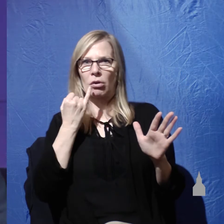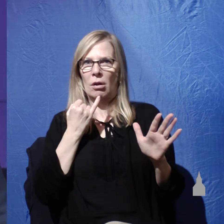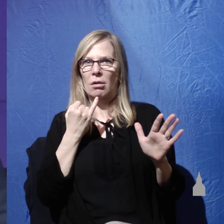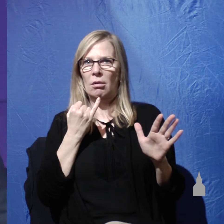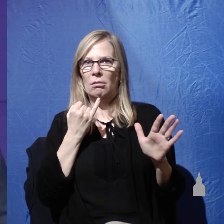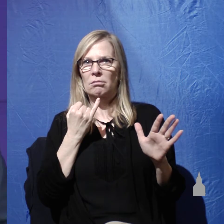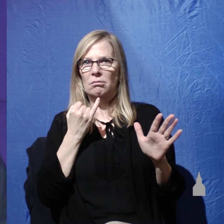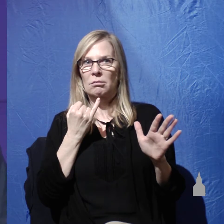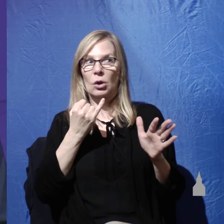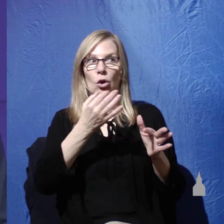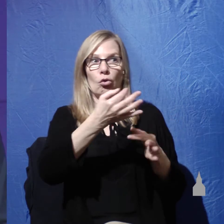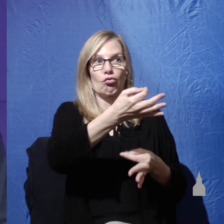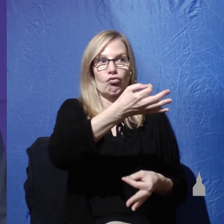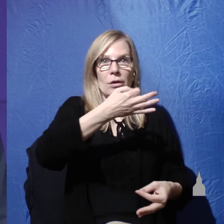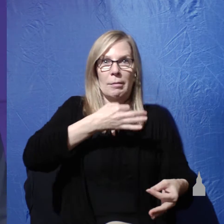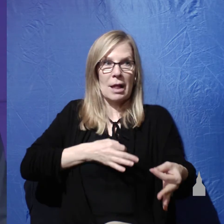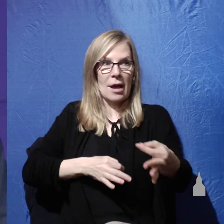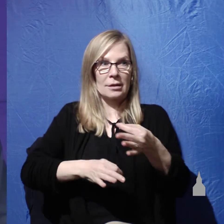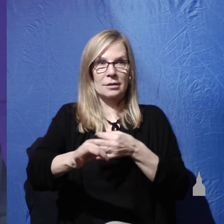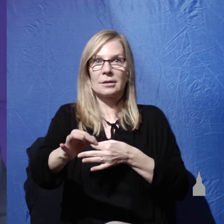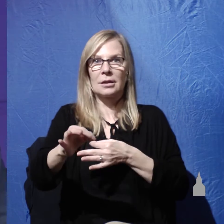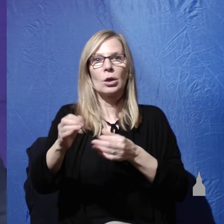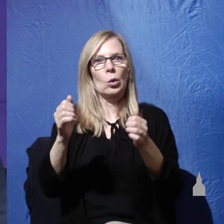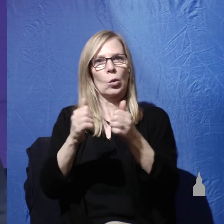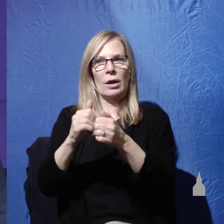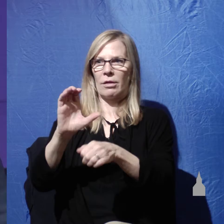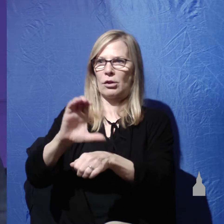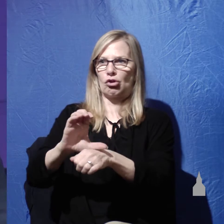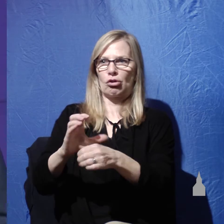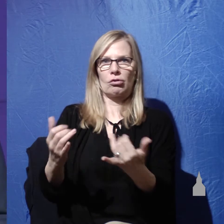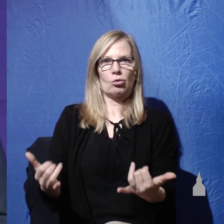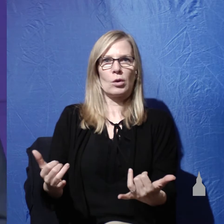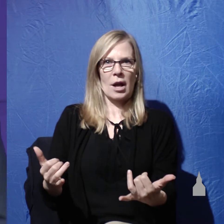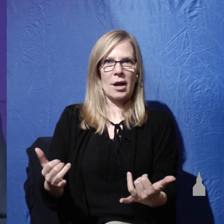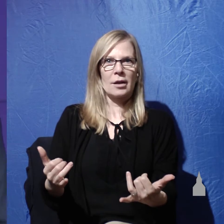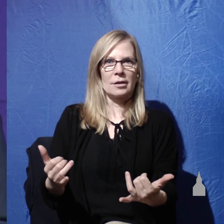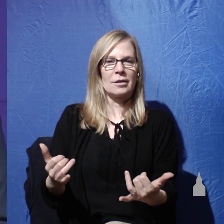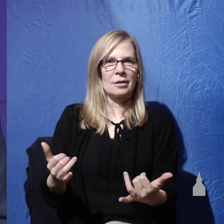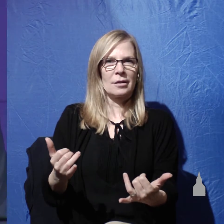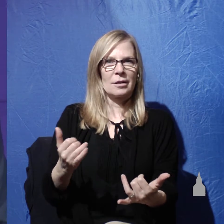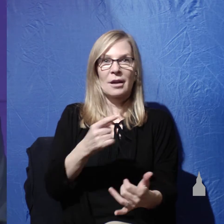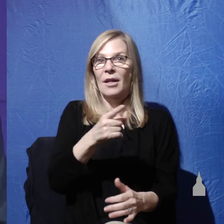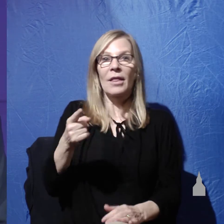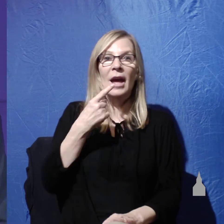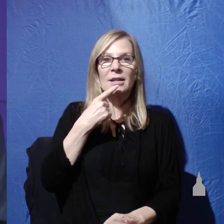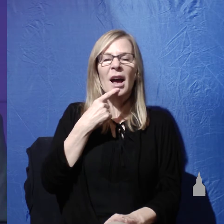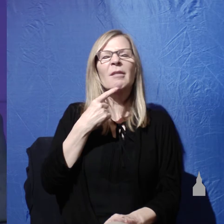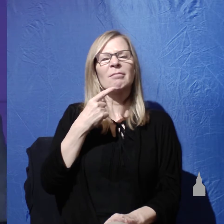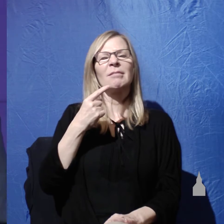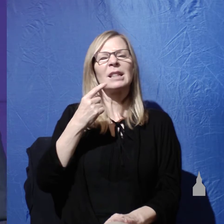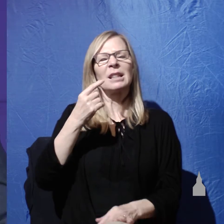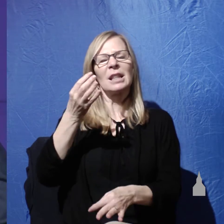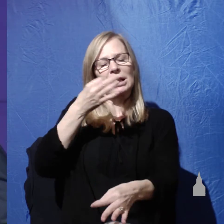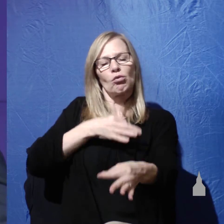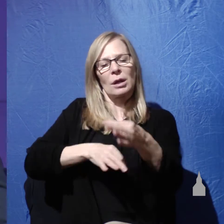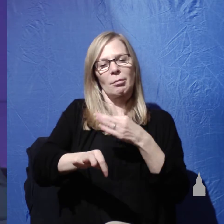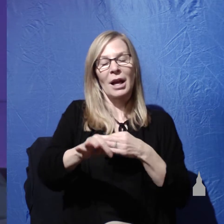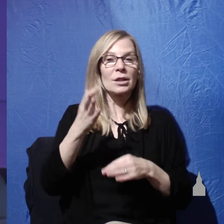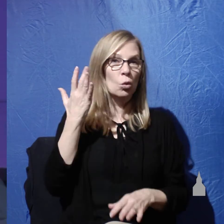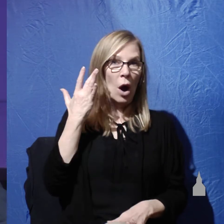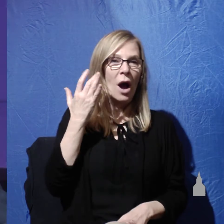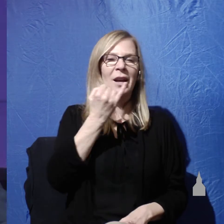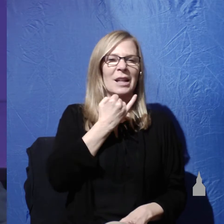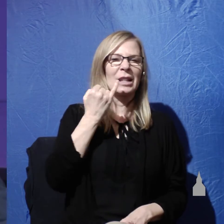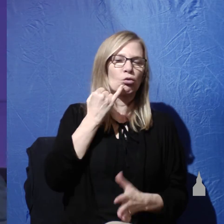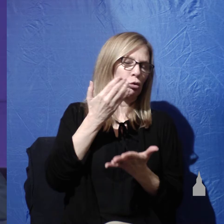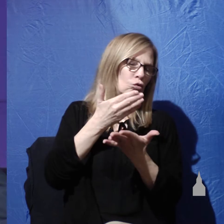Israel and replaced Israel with the church. And he's done this, they say, because of Israel's rejection